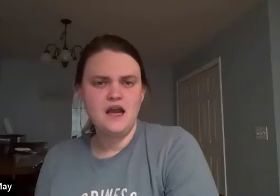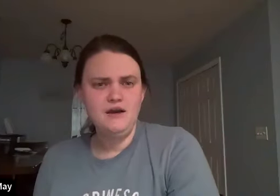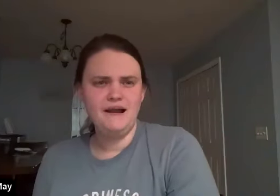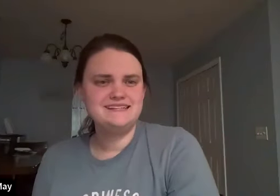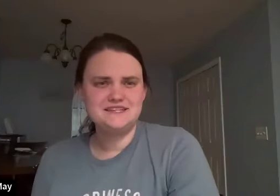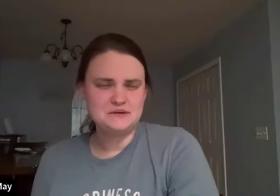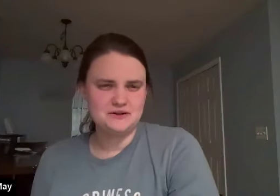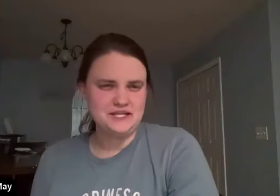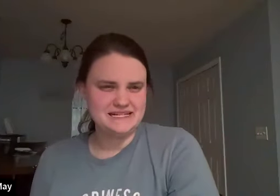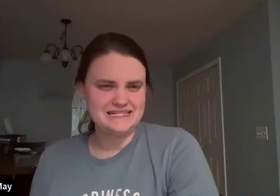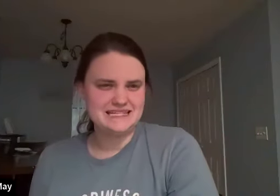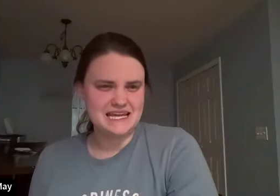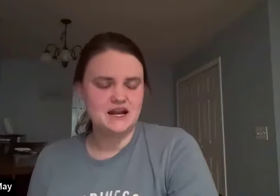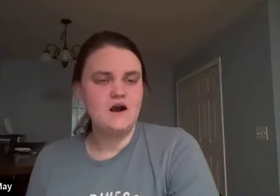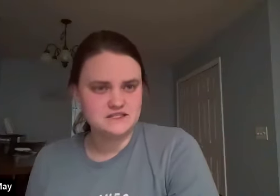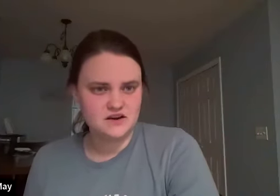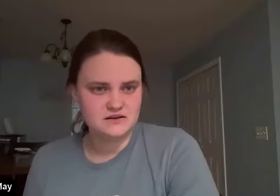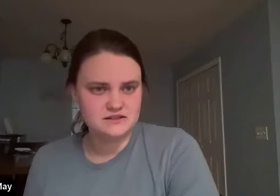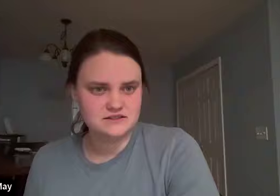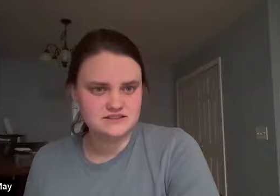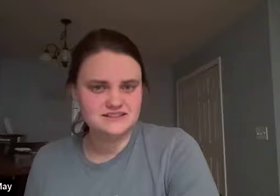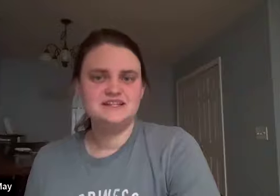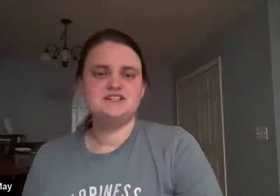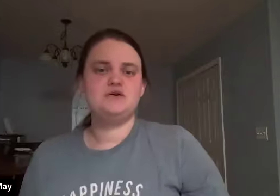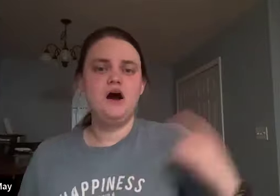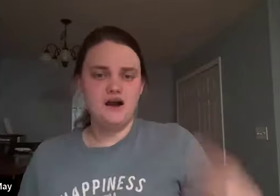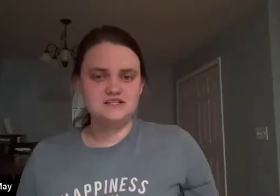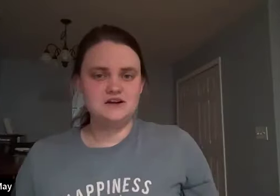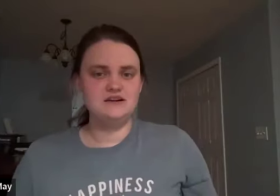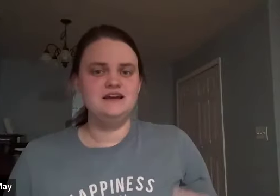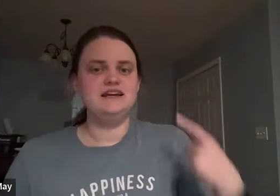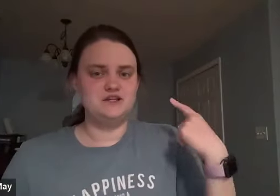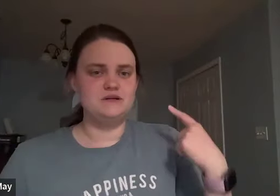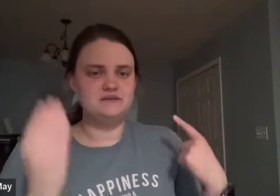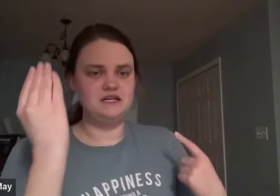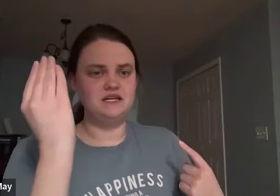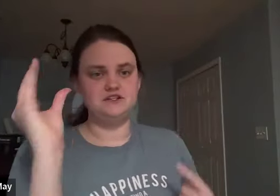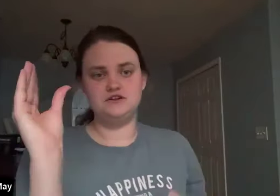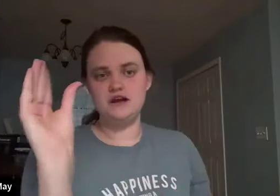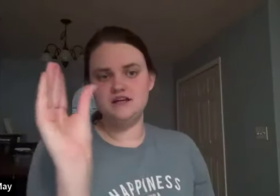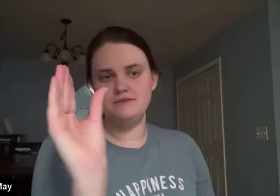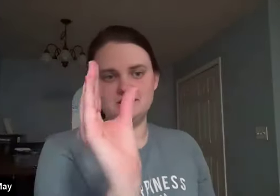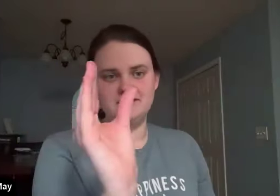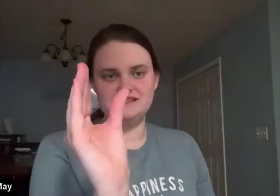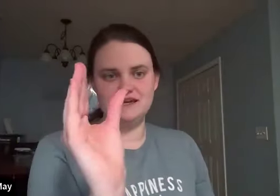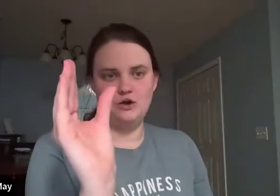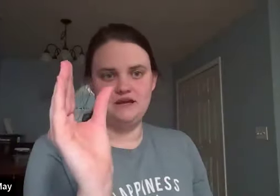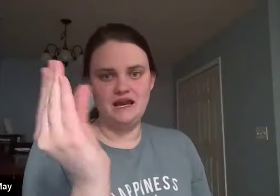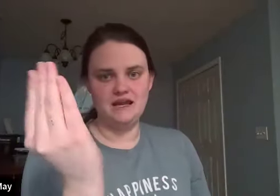Oh, I did this one earlier, but I didn't say it. Hot dog. So hot dog is going to be, so your non-dominant is going to be in this like open hand like